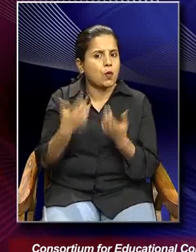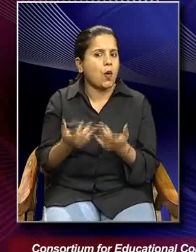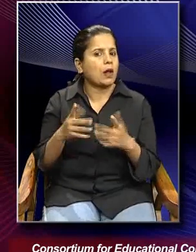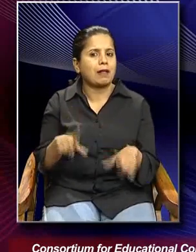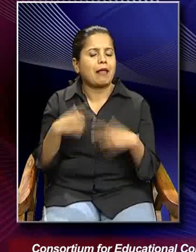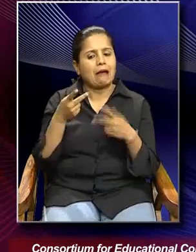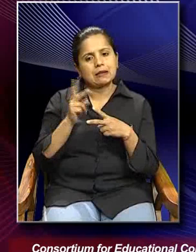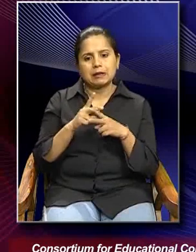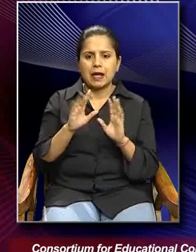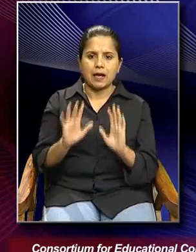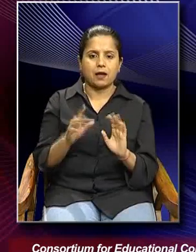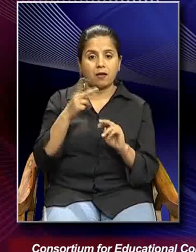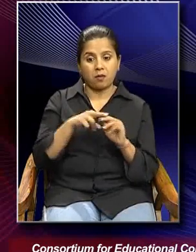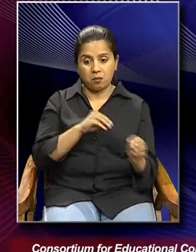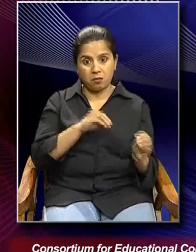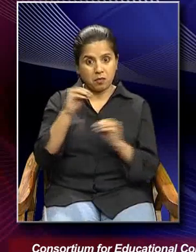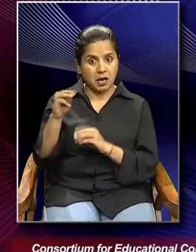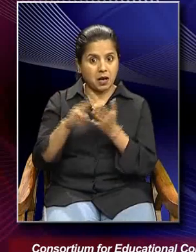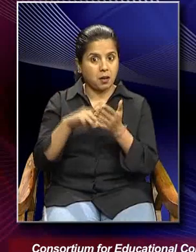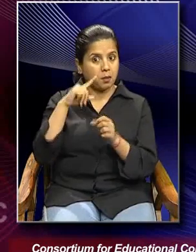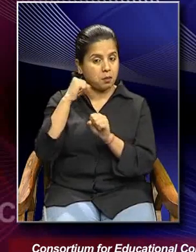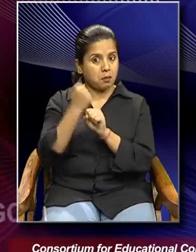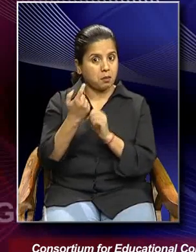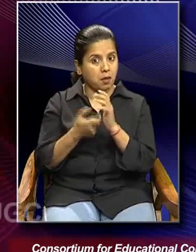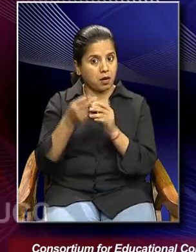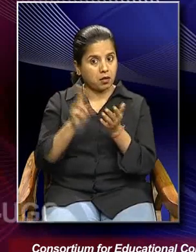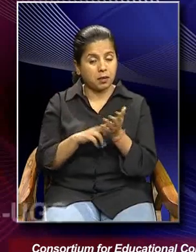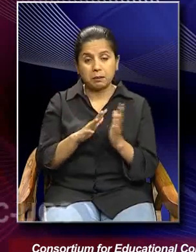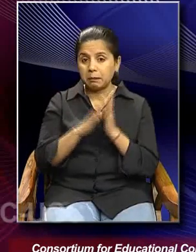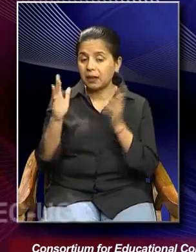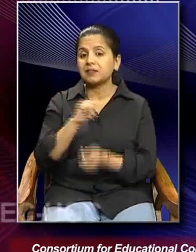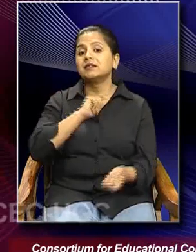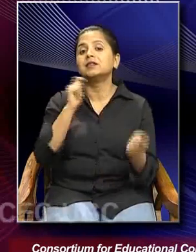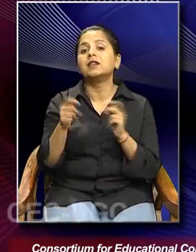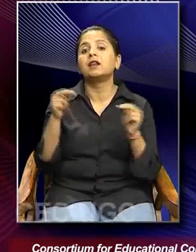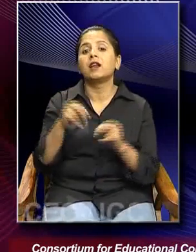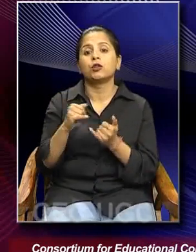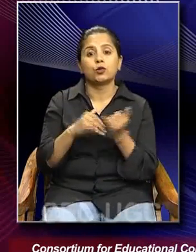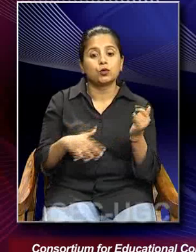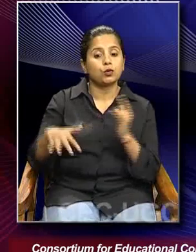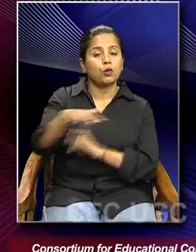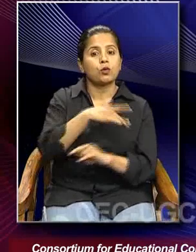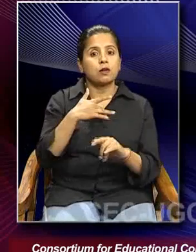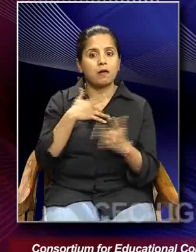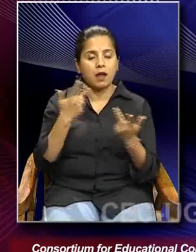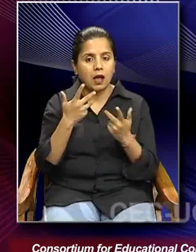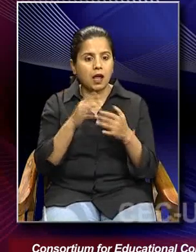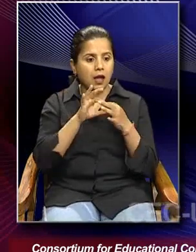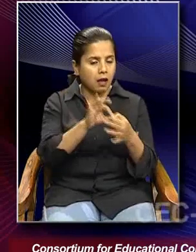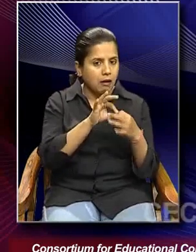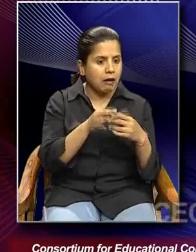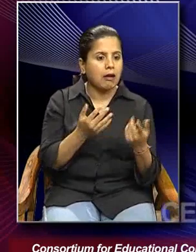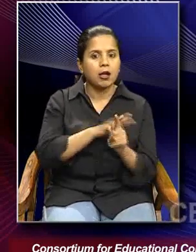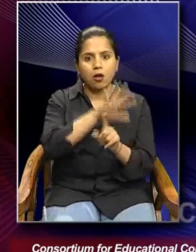life. So when you say migration, it involves huge change in the social web of relationship, cultural milieu